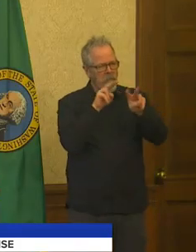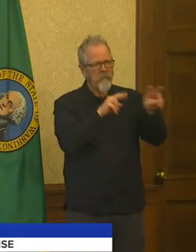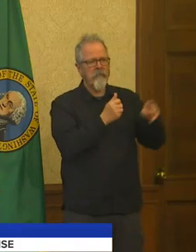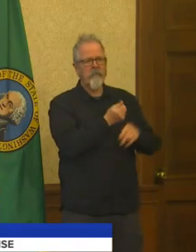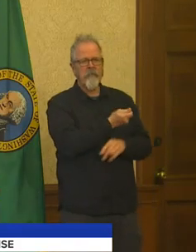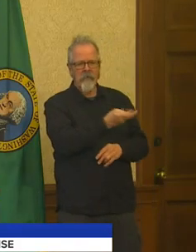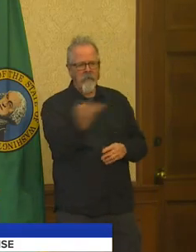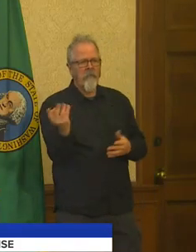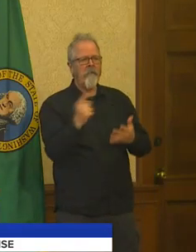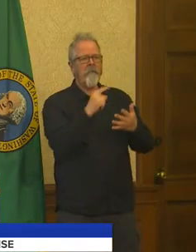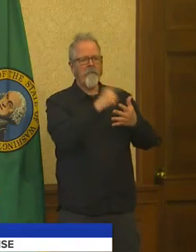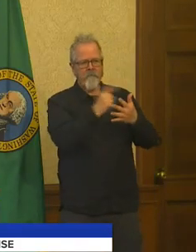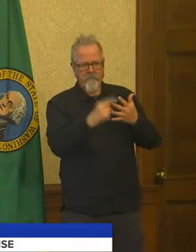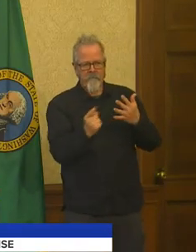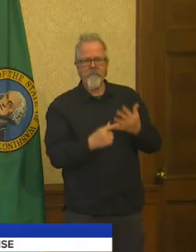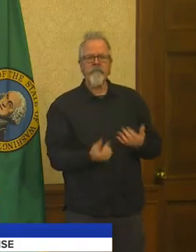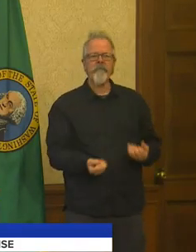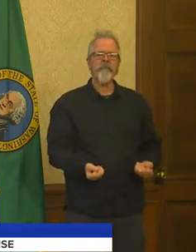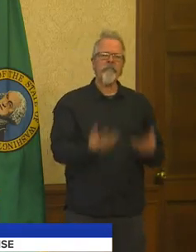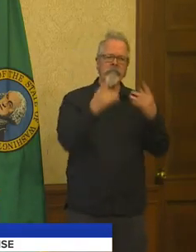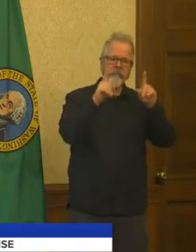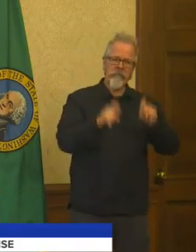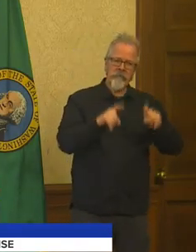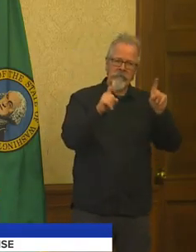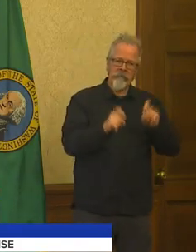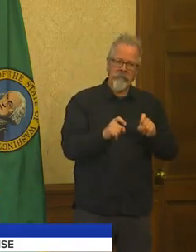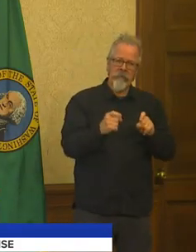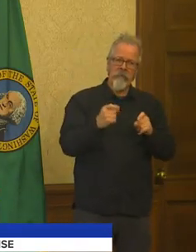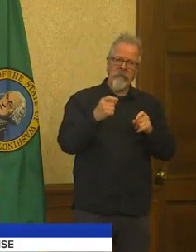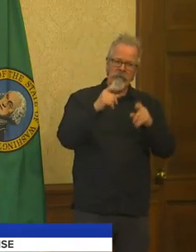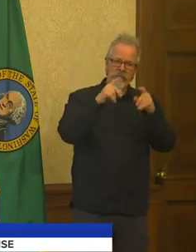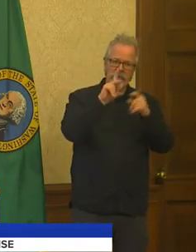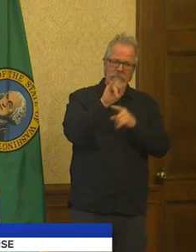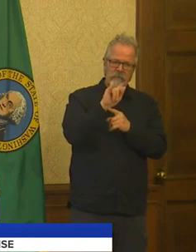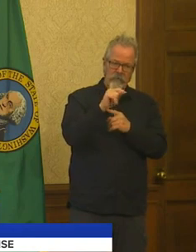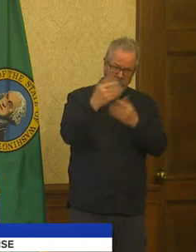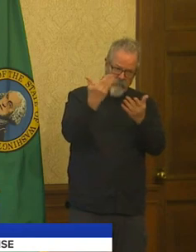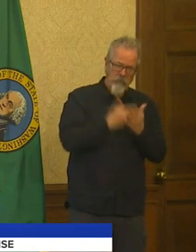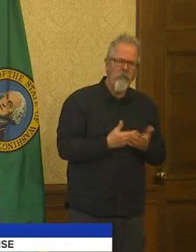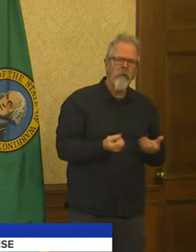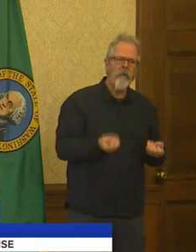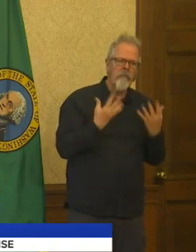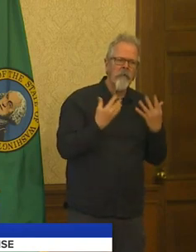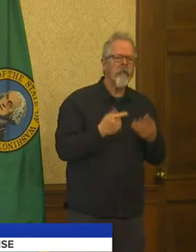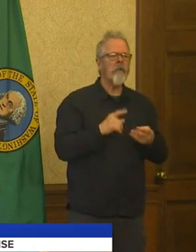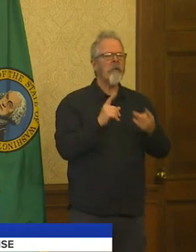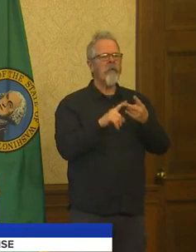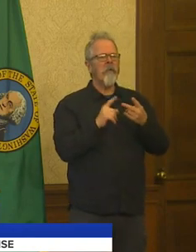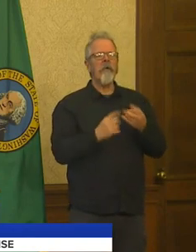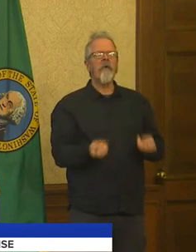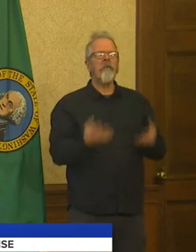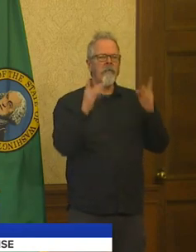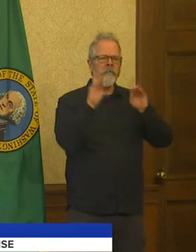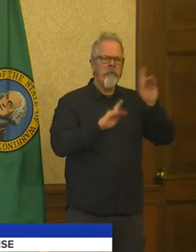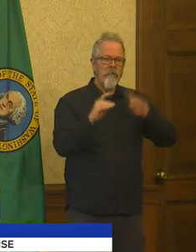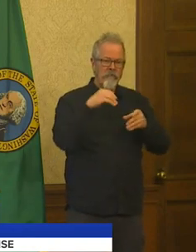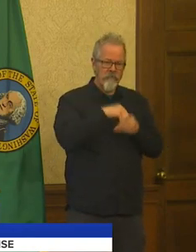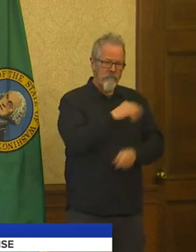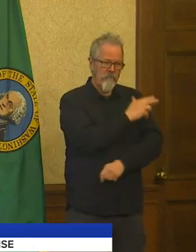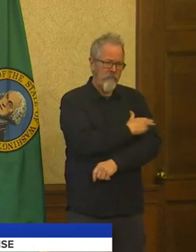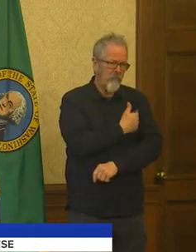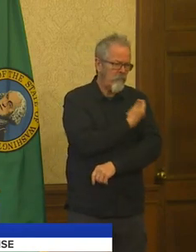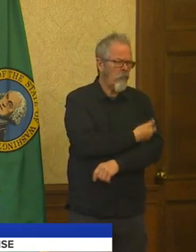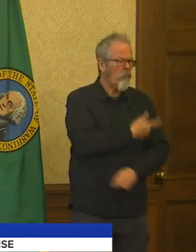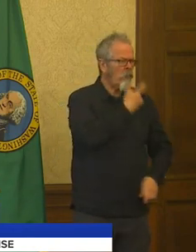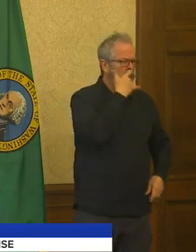We look at the daily hospitalizations for COVID-like illnesses. Of course, we look at our fatality rates. We